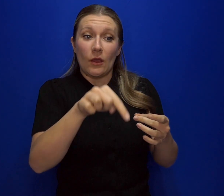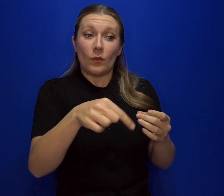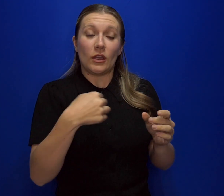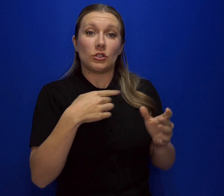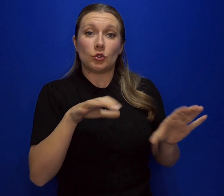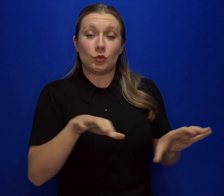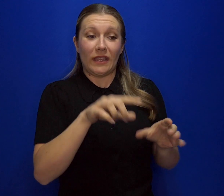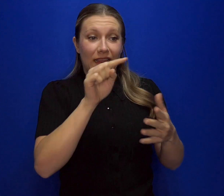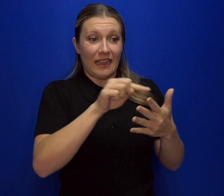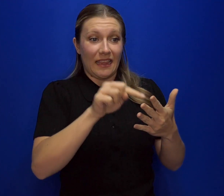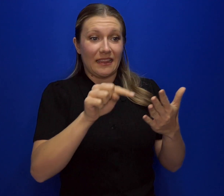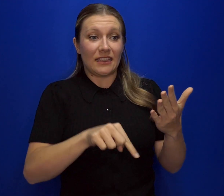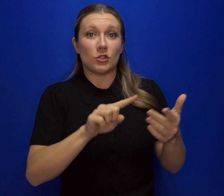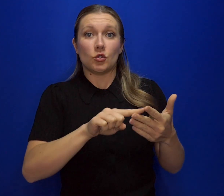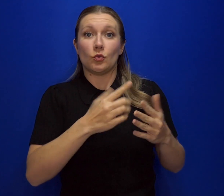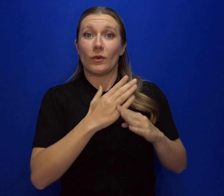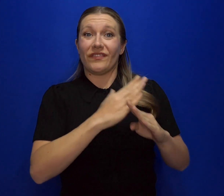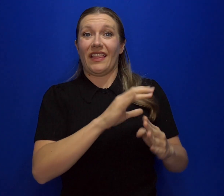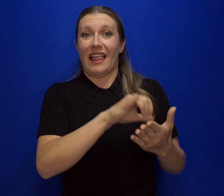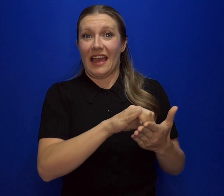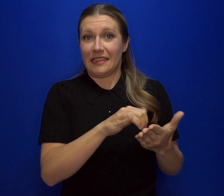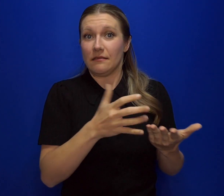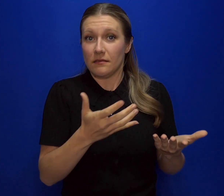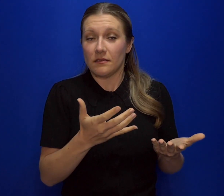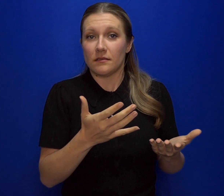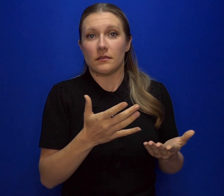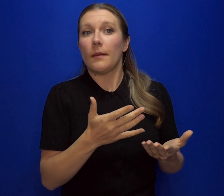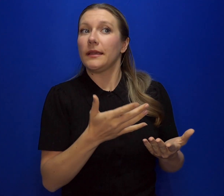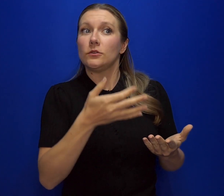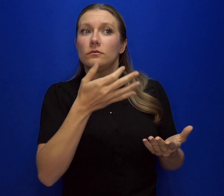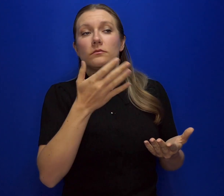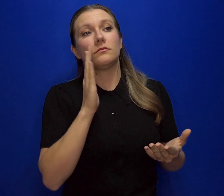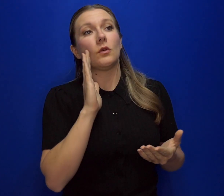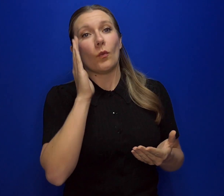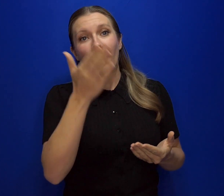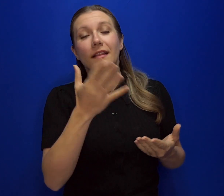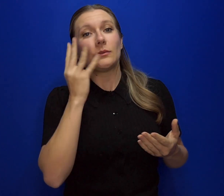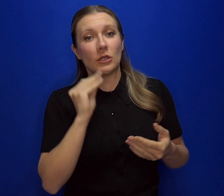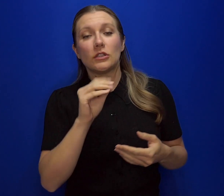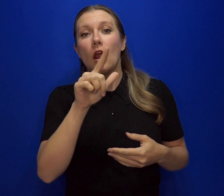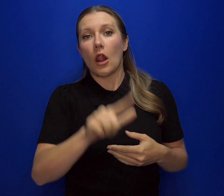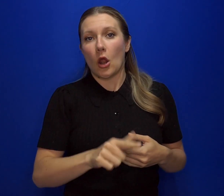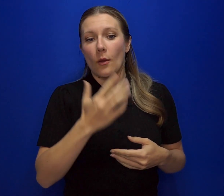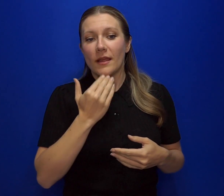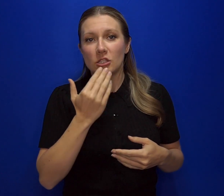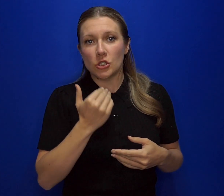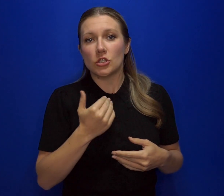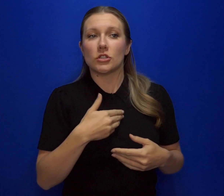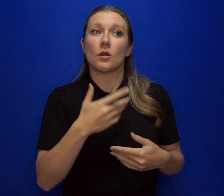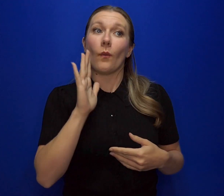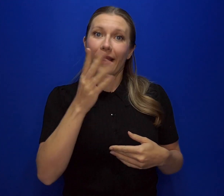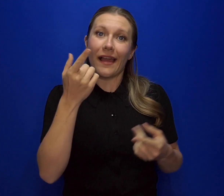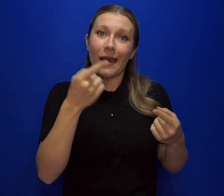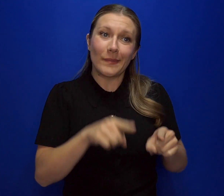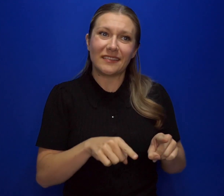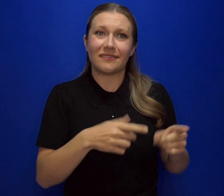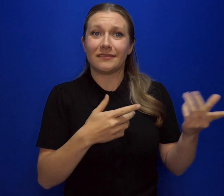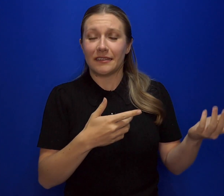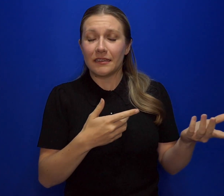start so that doesn't happen sooner. Eventually you will have low blood sugars. Eventually your child will have a low blood sugar. It will happen. I mean, they